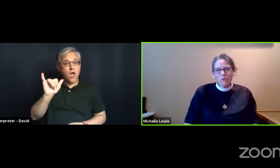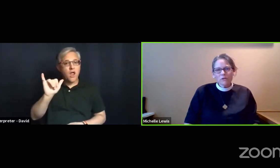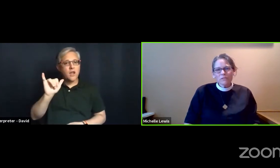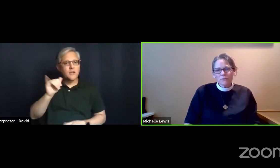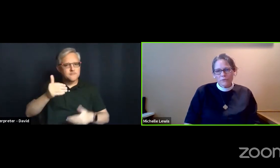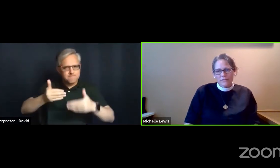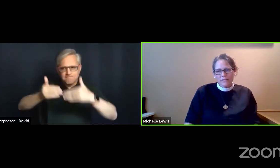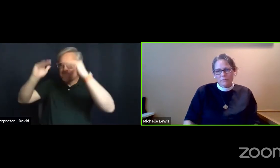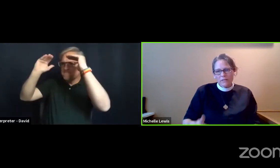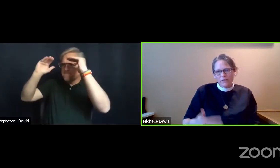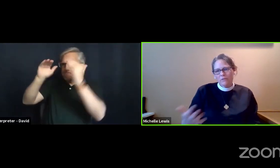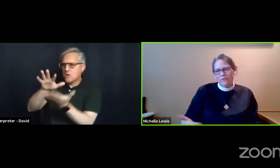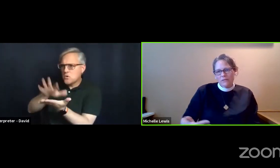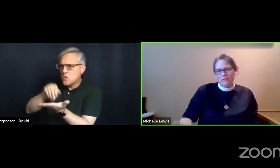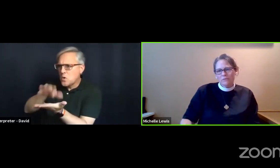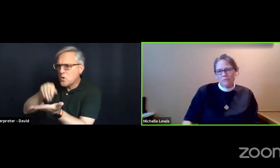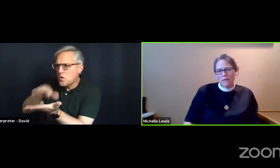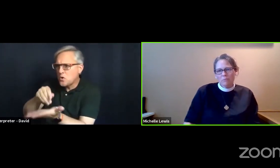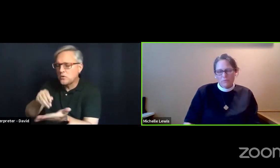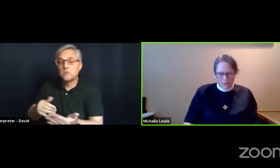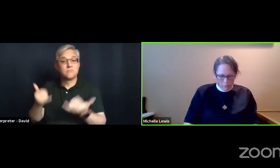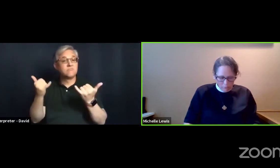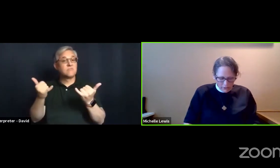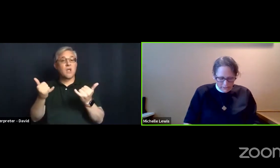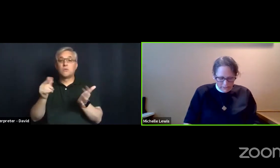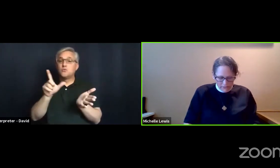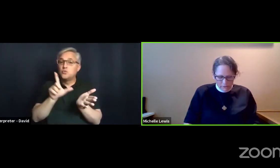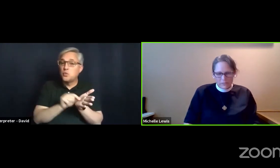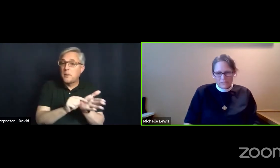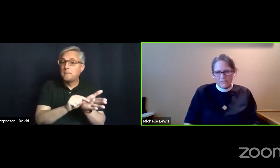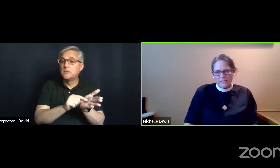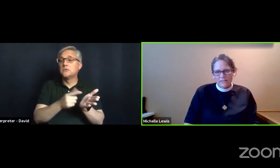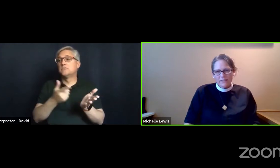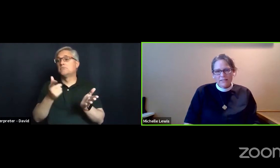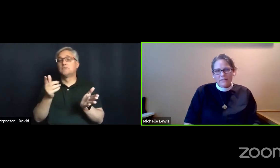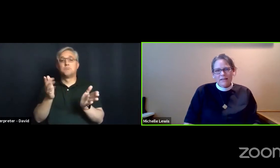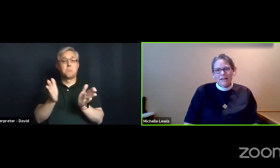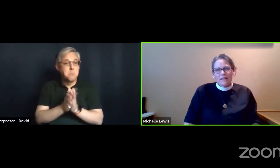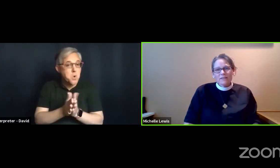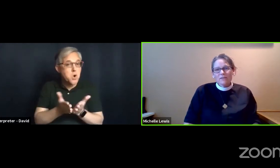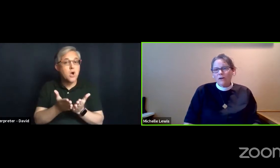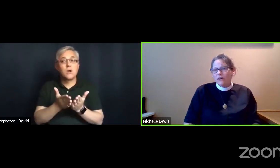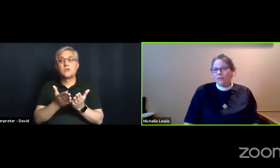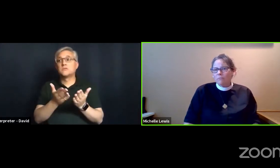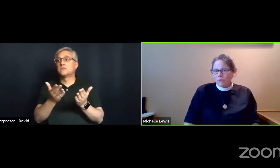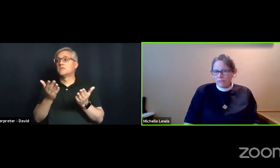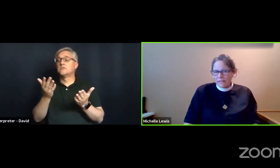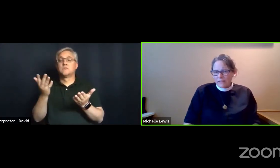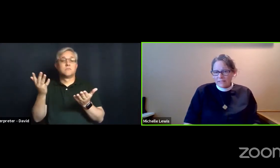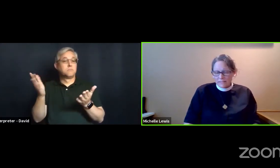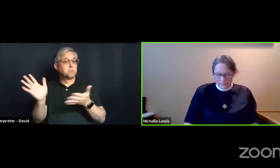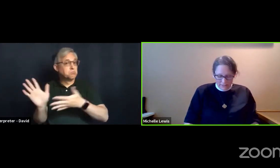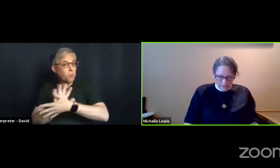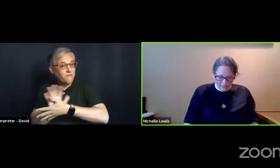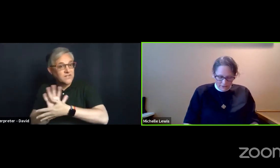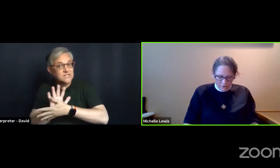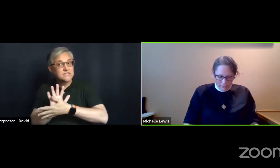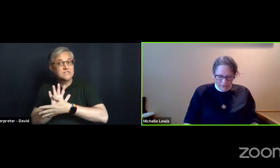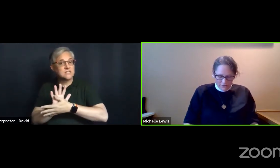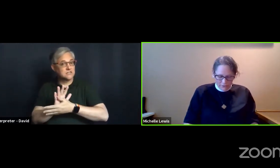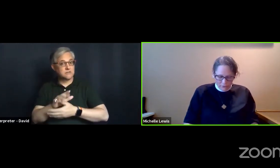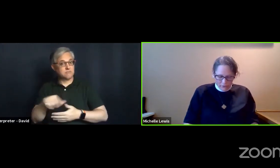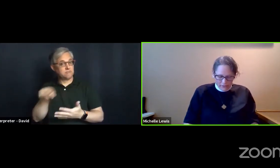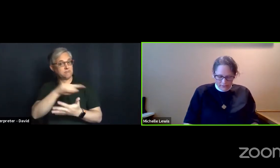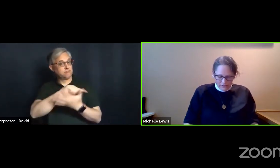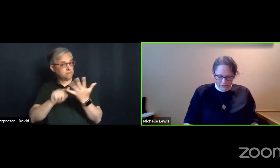There are more stories coming out in the newspaper. There are books that are written. There are movies that tell